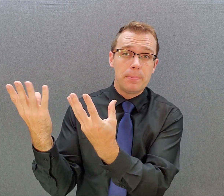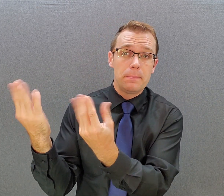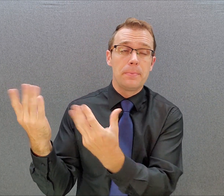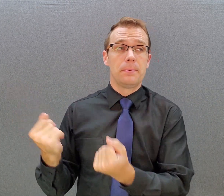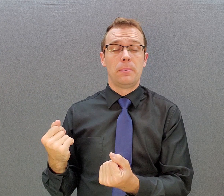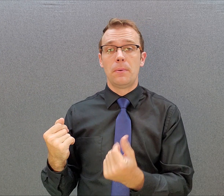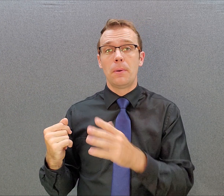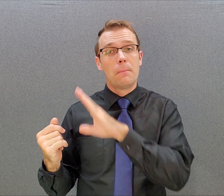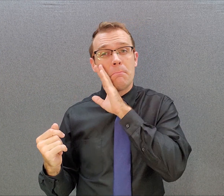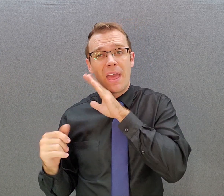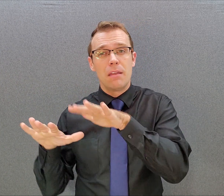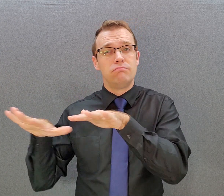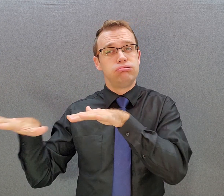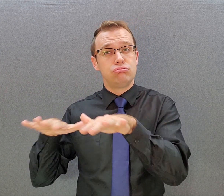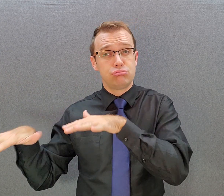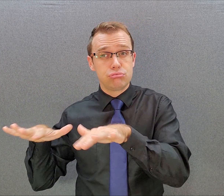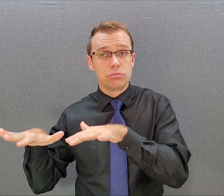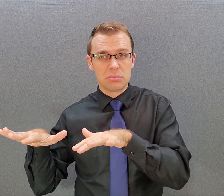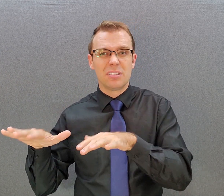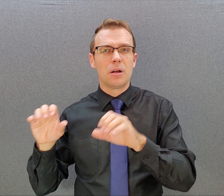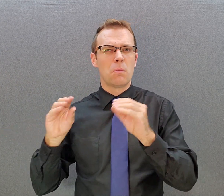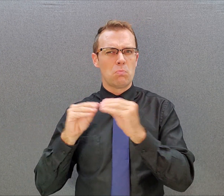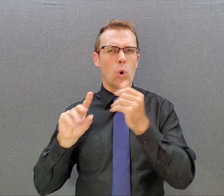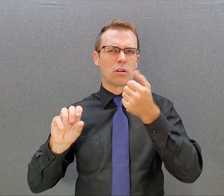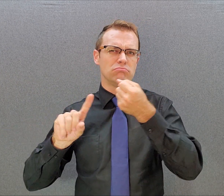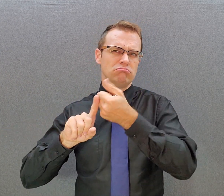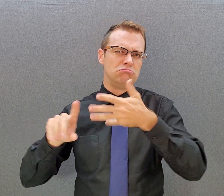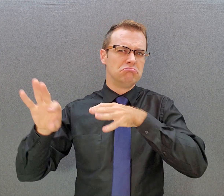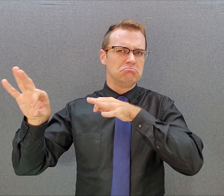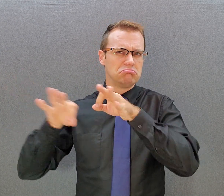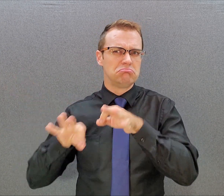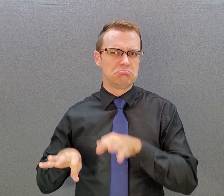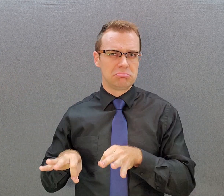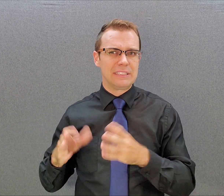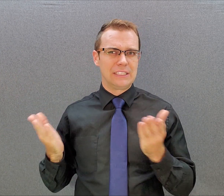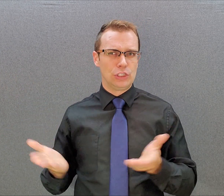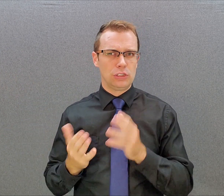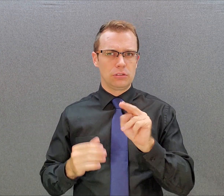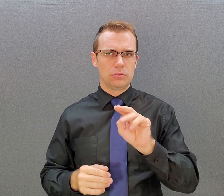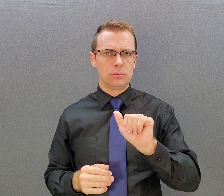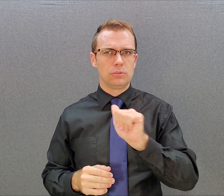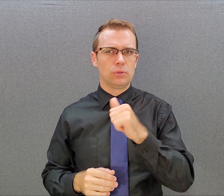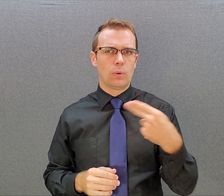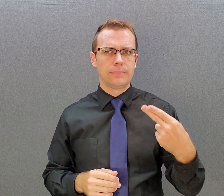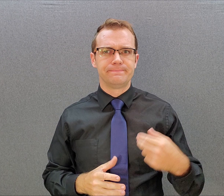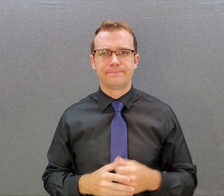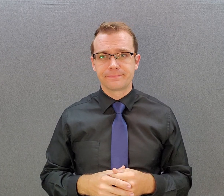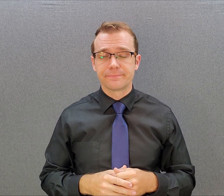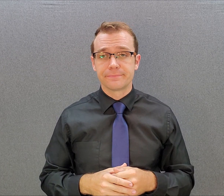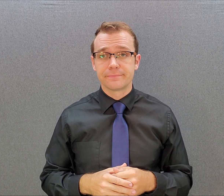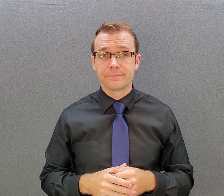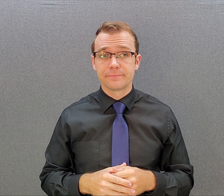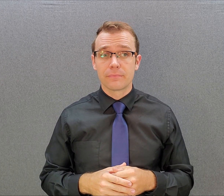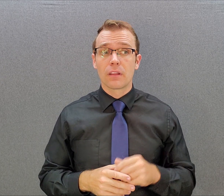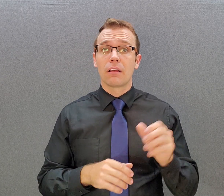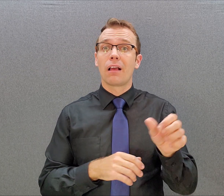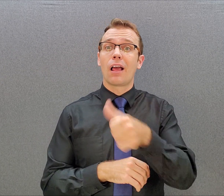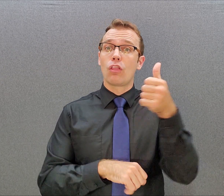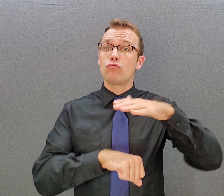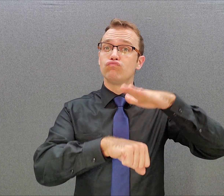etc. Click here to learn more about NOAA radios. A reverse notification